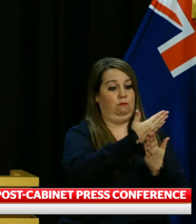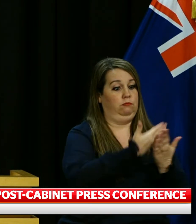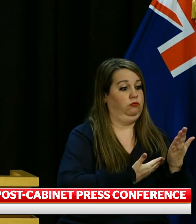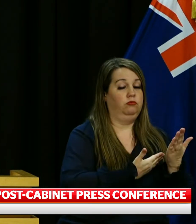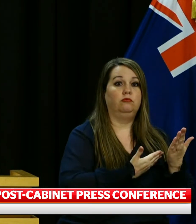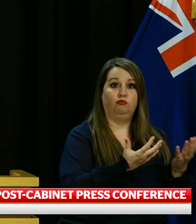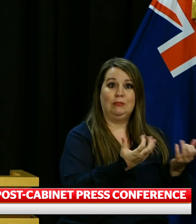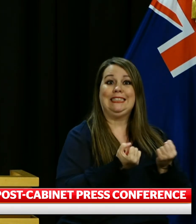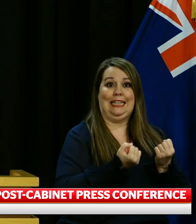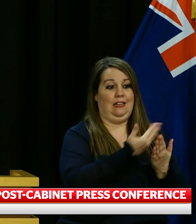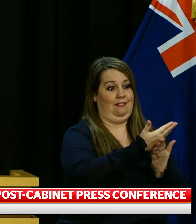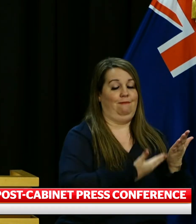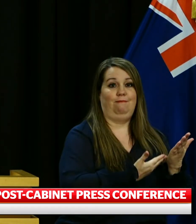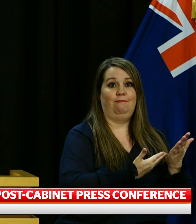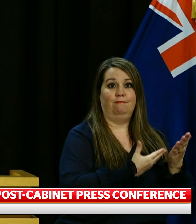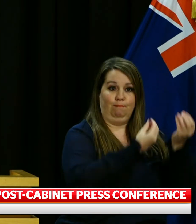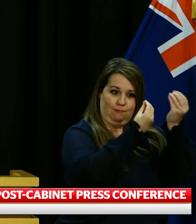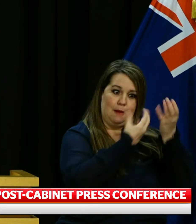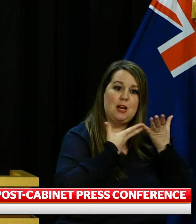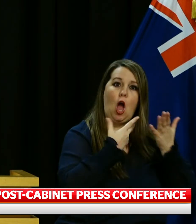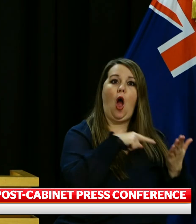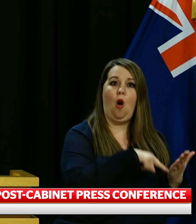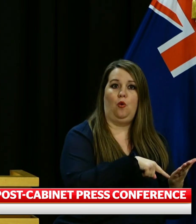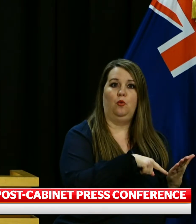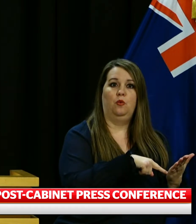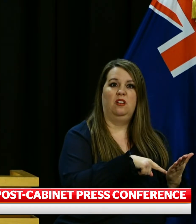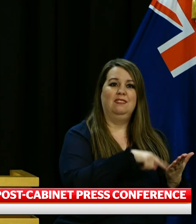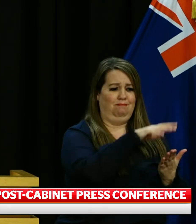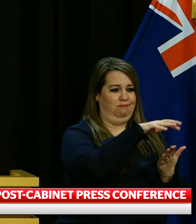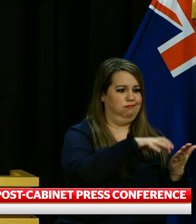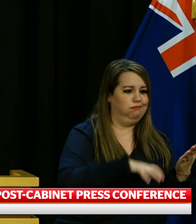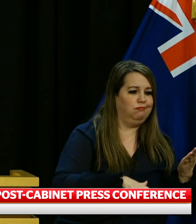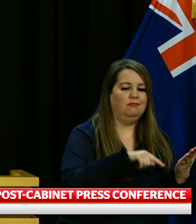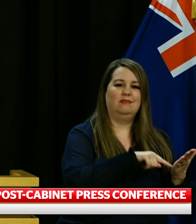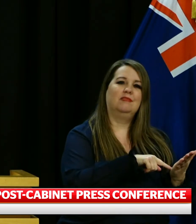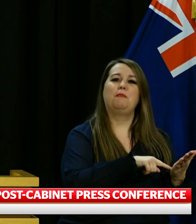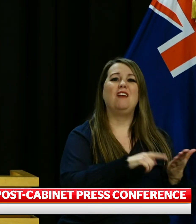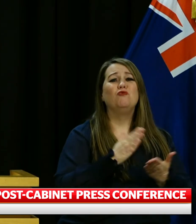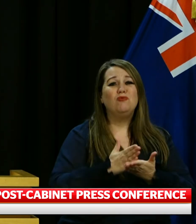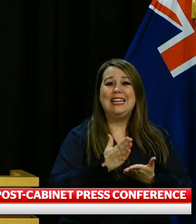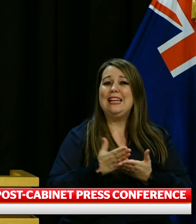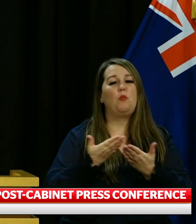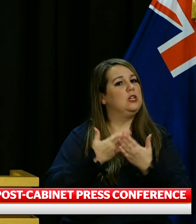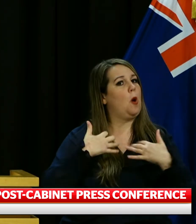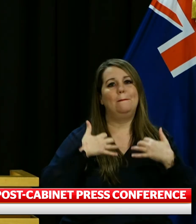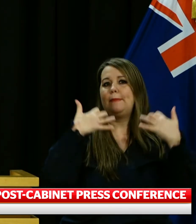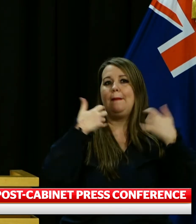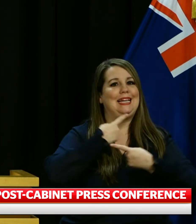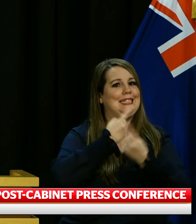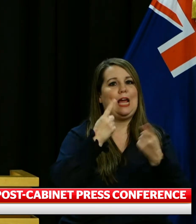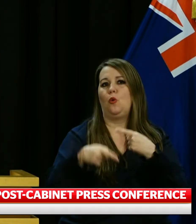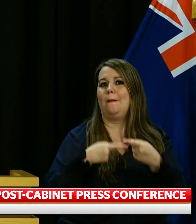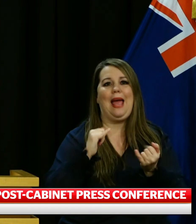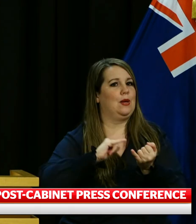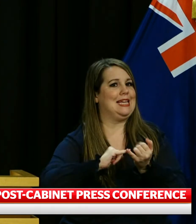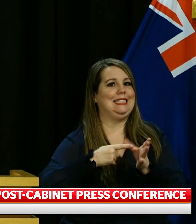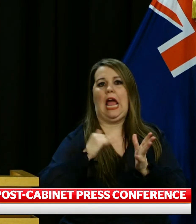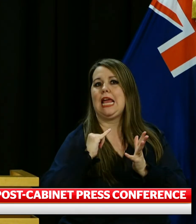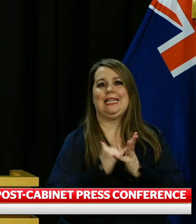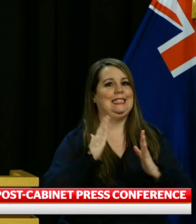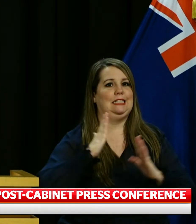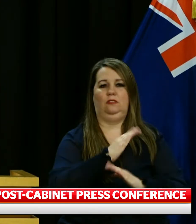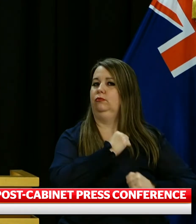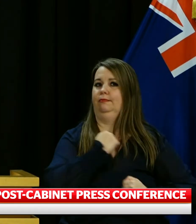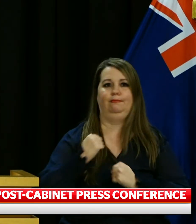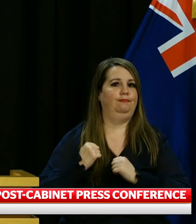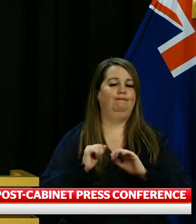But that said, it's not something that we tend to release information on publicly. There's people's lives literally are at